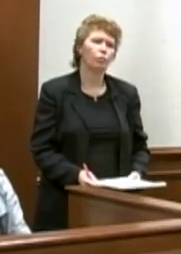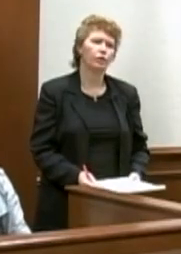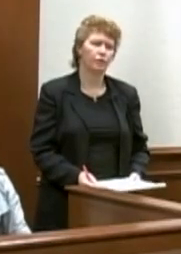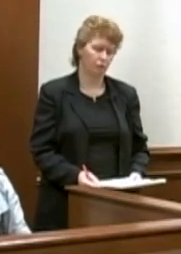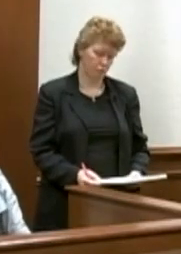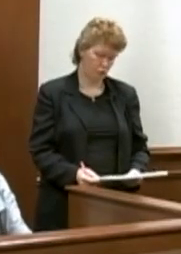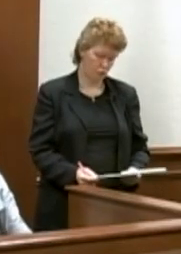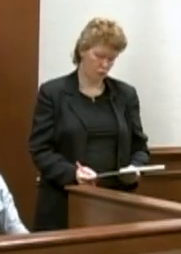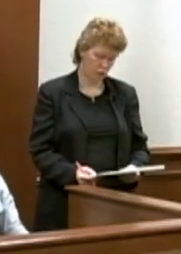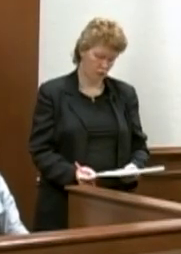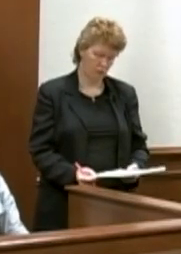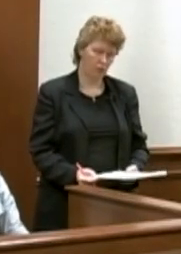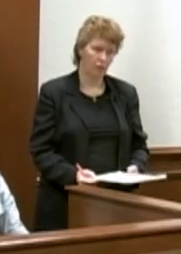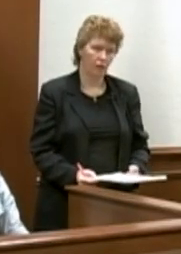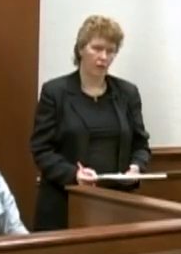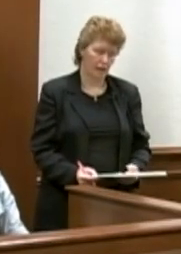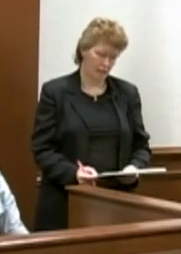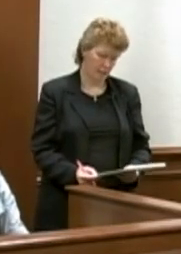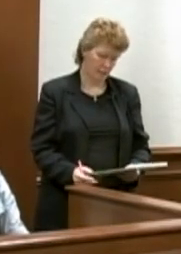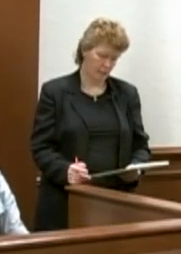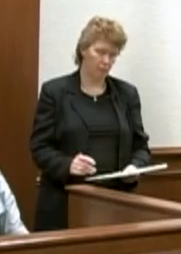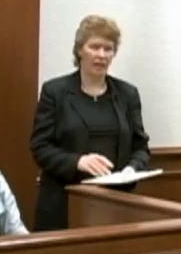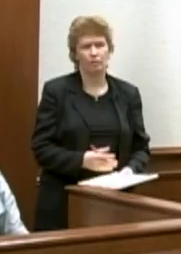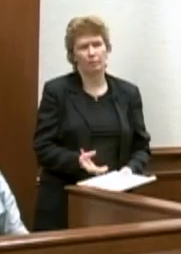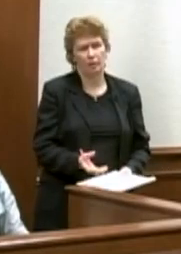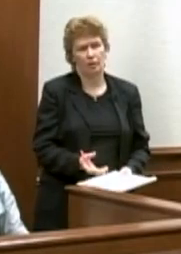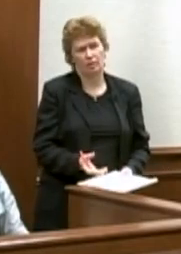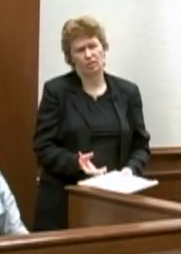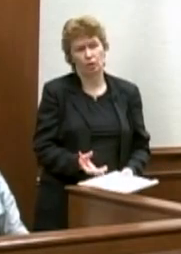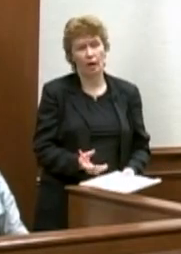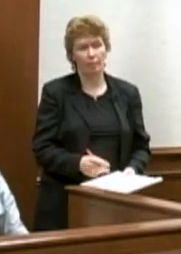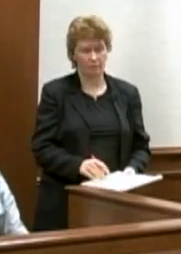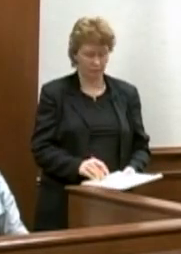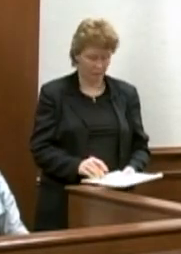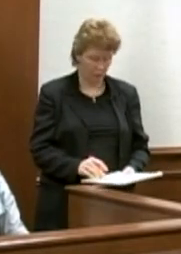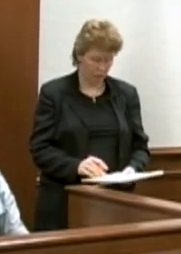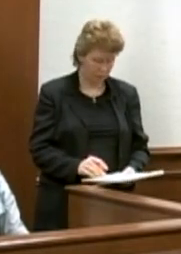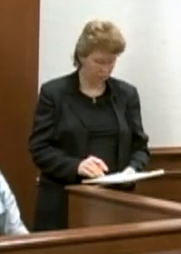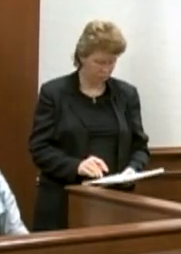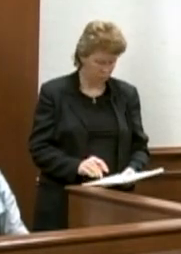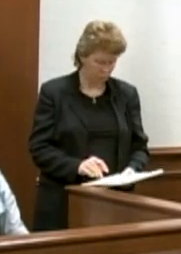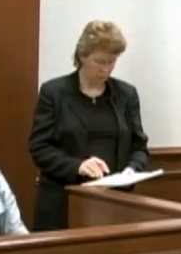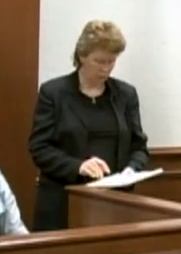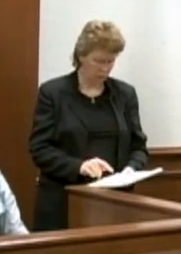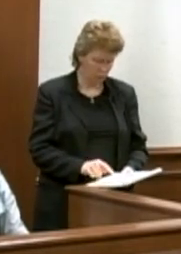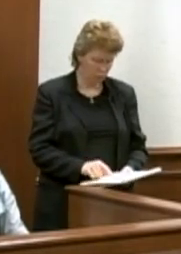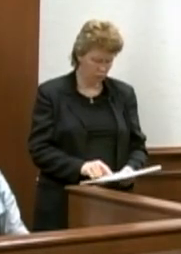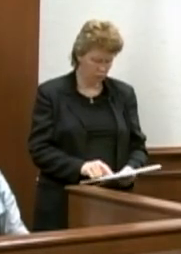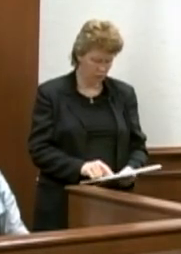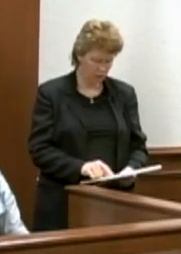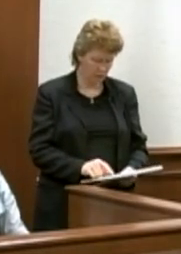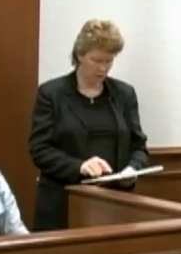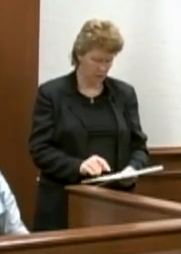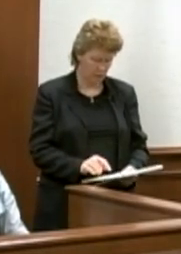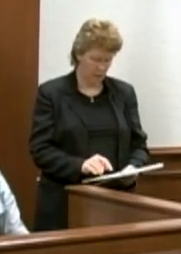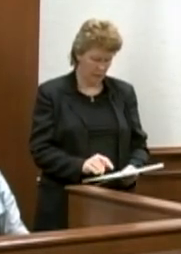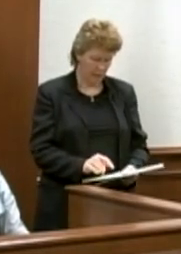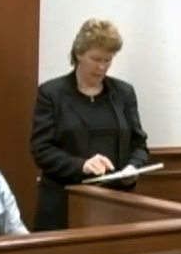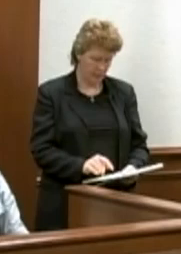Yes, I worked there for 2 years and as a job as a farrier. Both